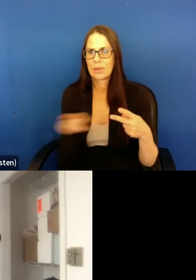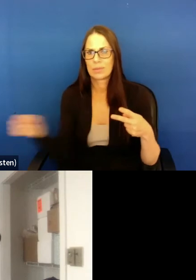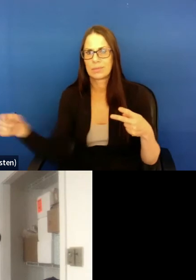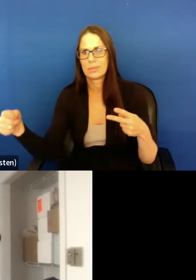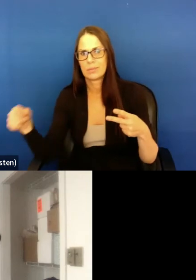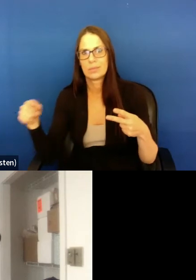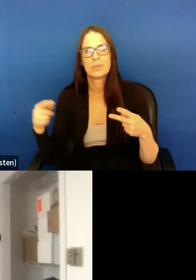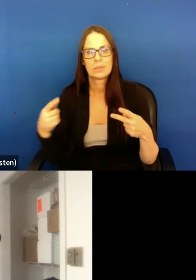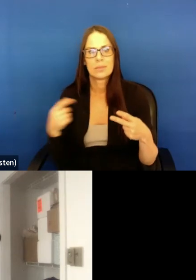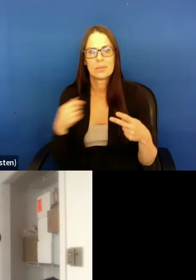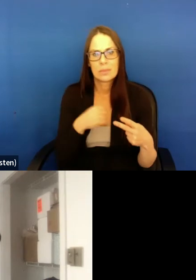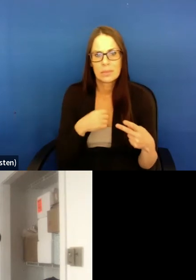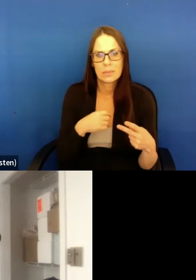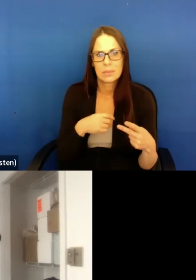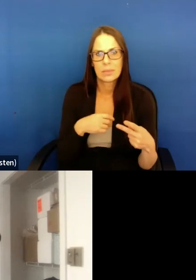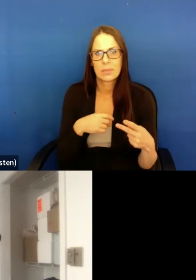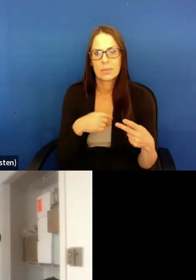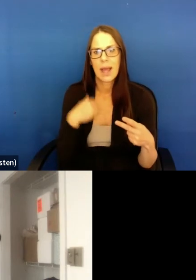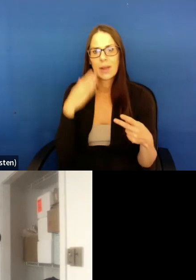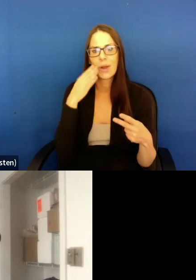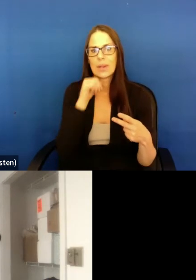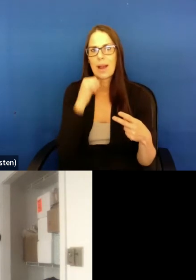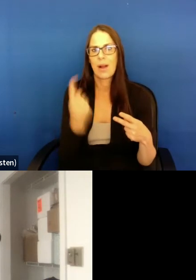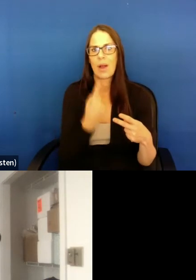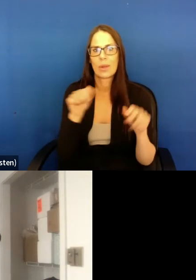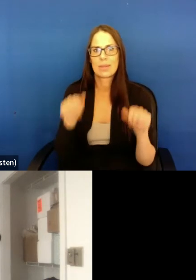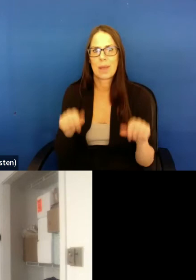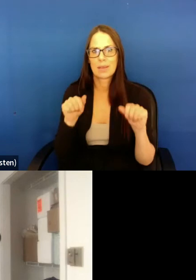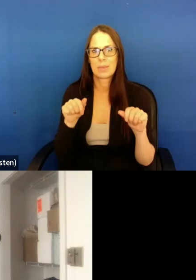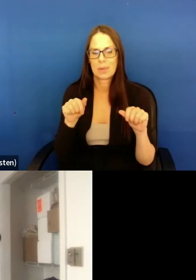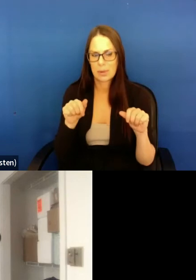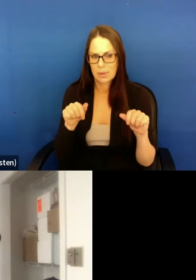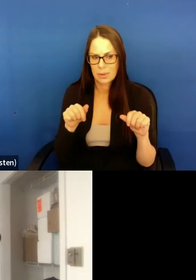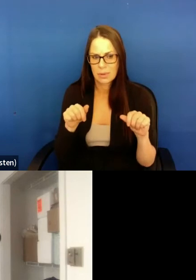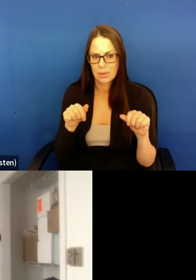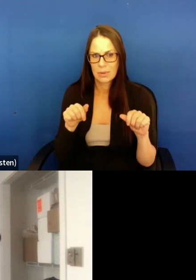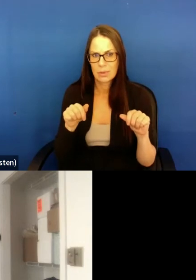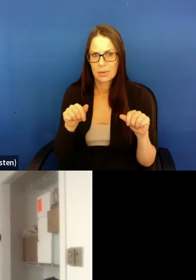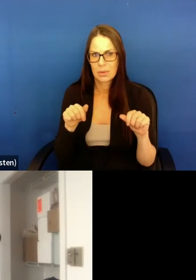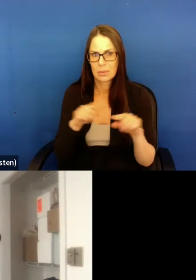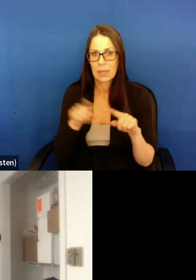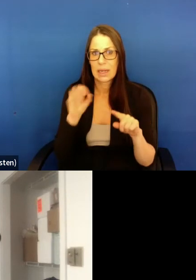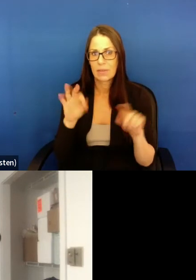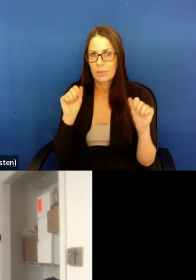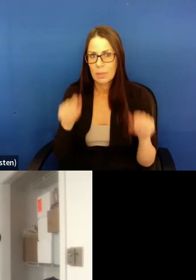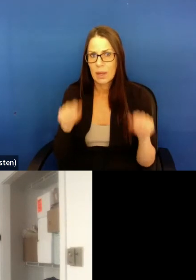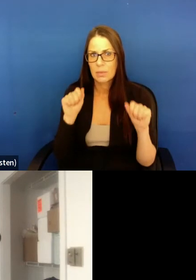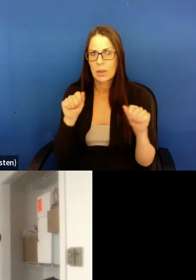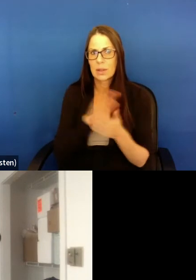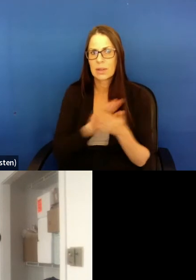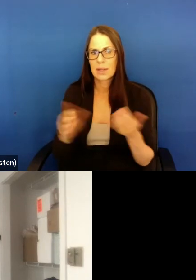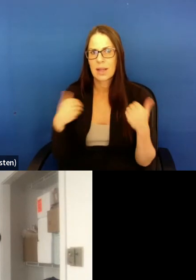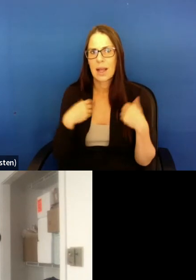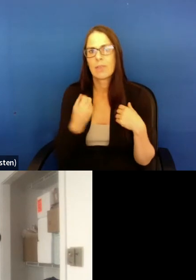or a ramp. And I know it's not always possible or feasible, but if possible, it's always nice to have multiple